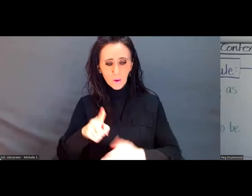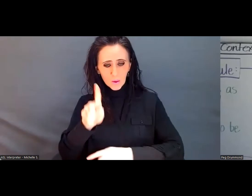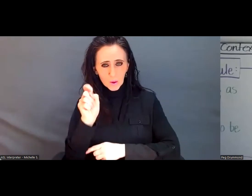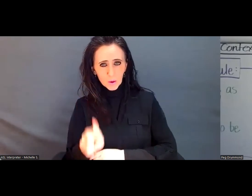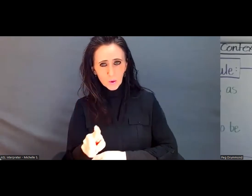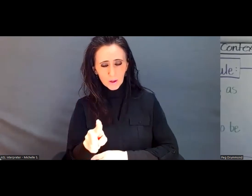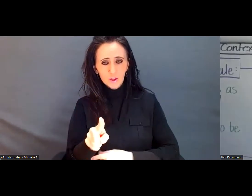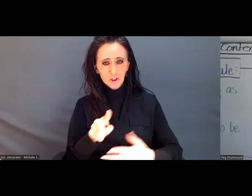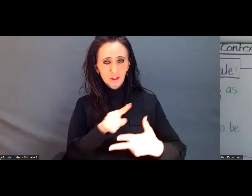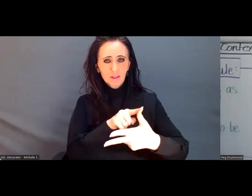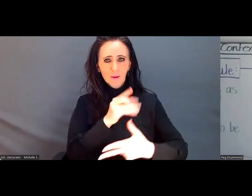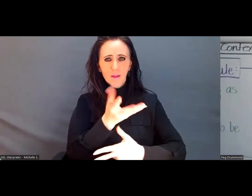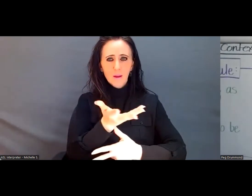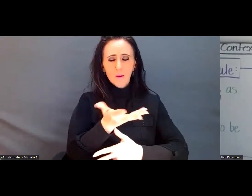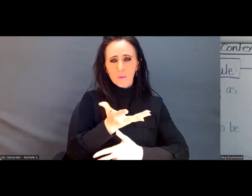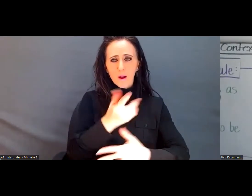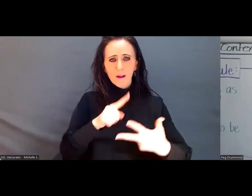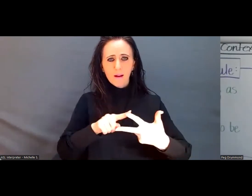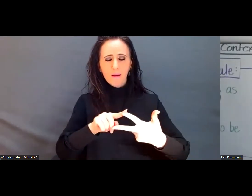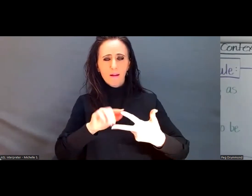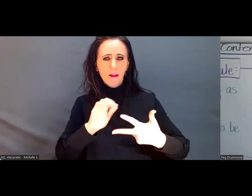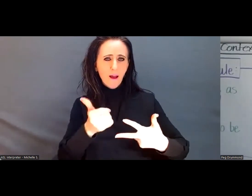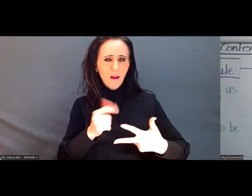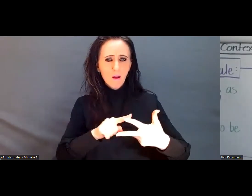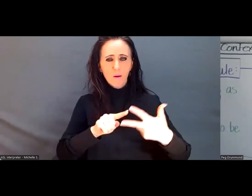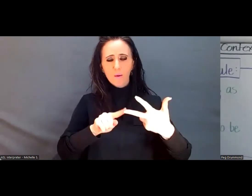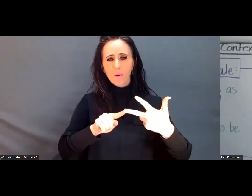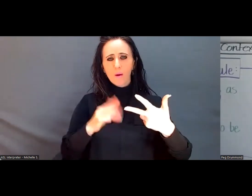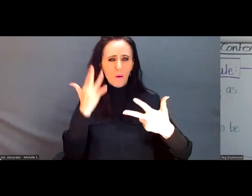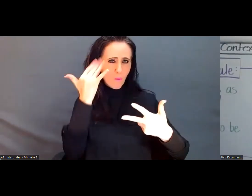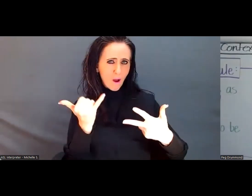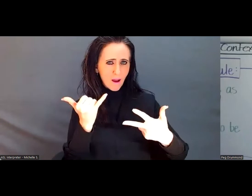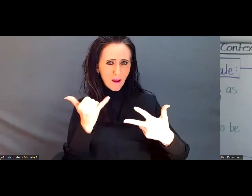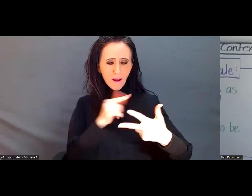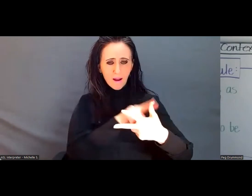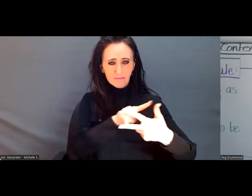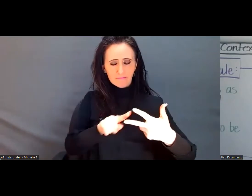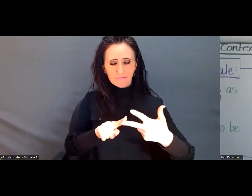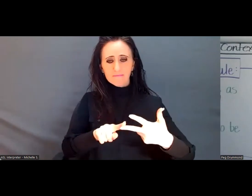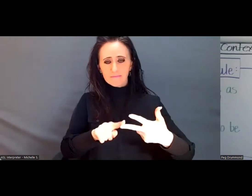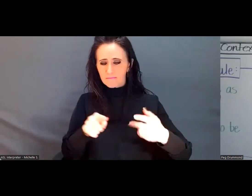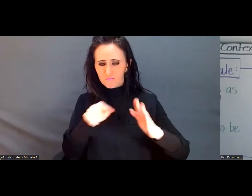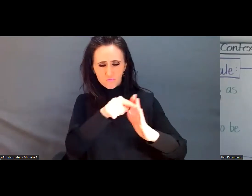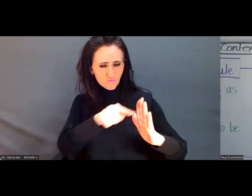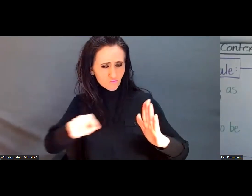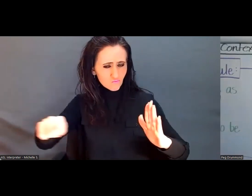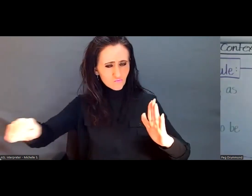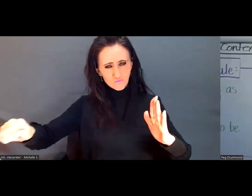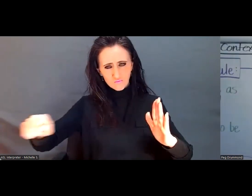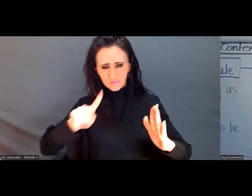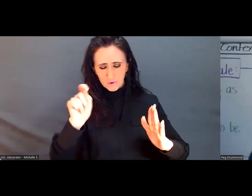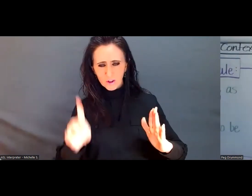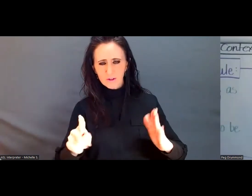these 3 words, it's automatically open. How good is that, huh? Yeah, easy, easy win right there. Now